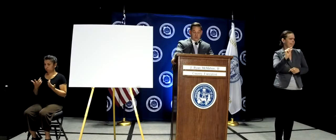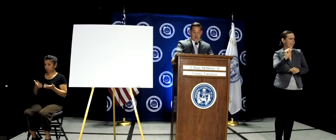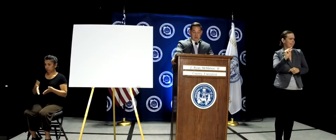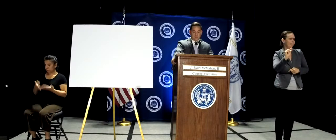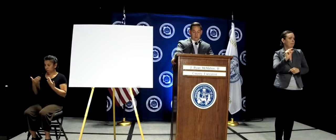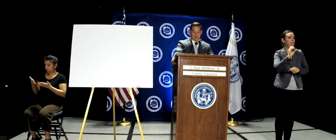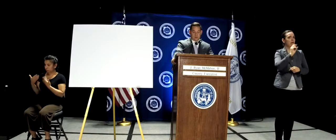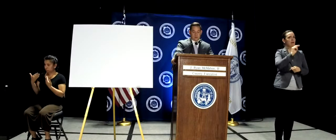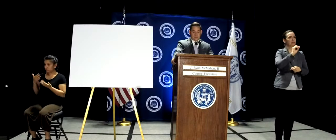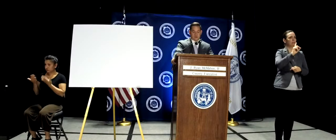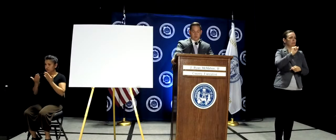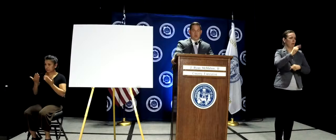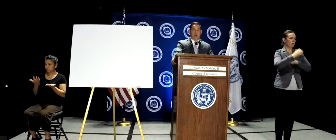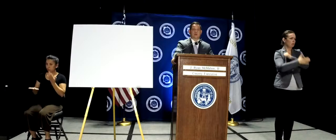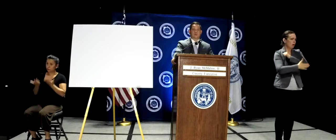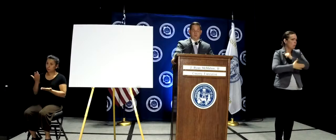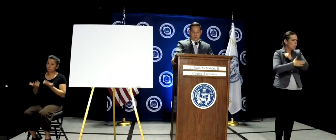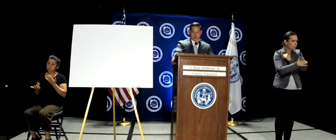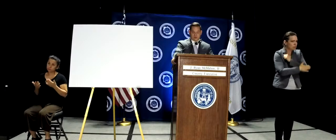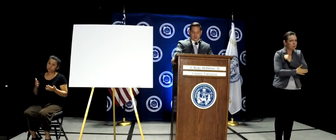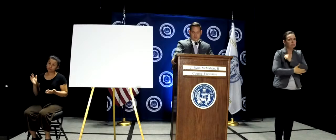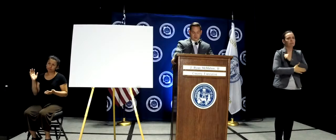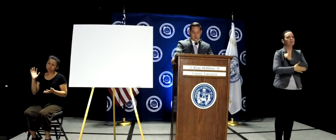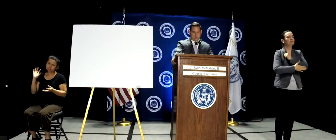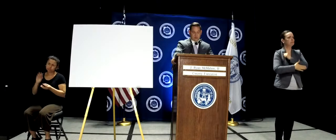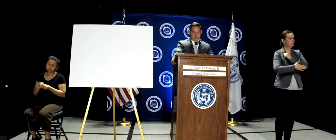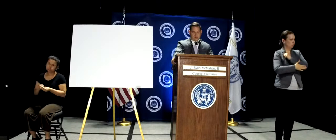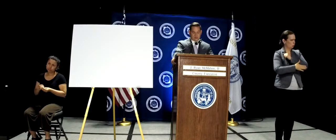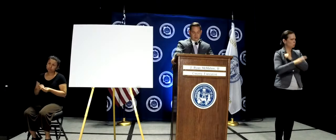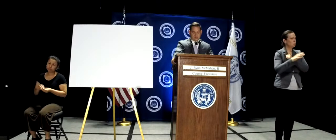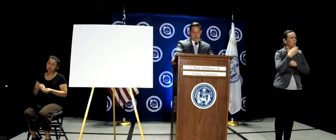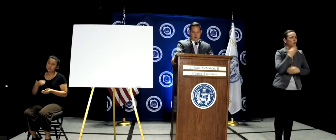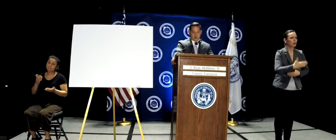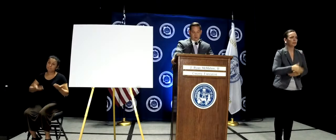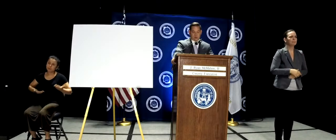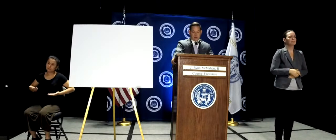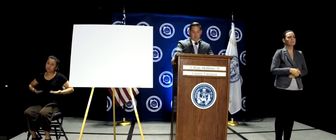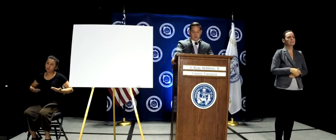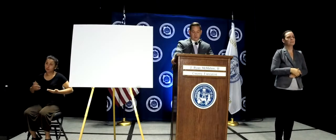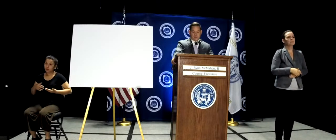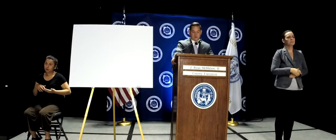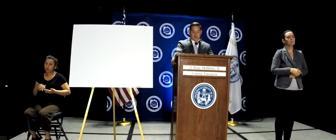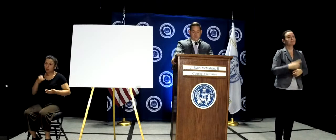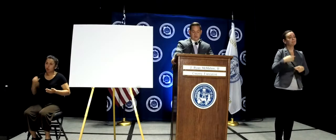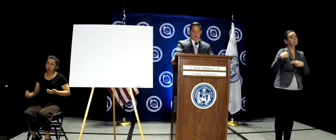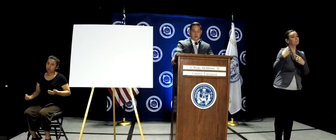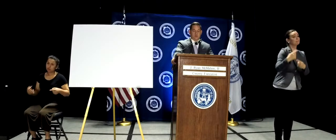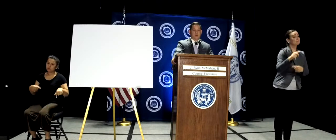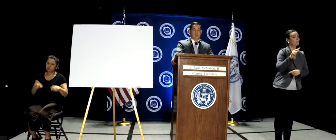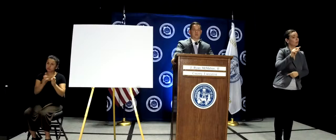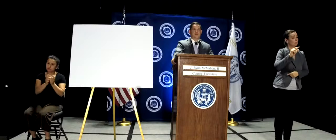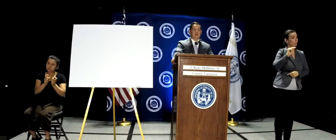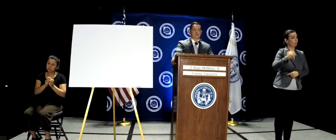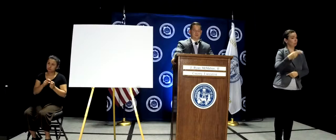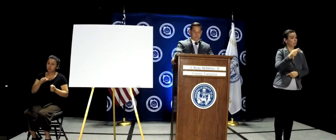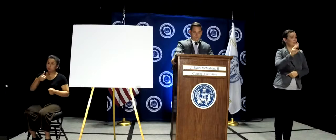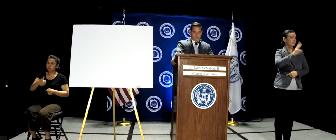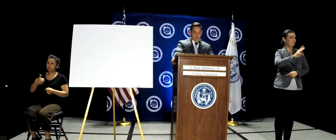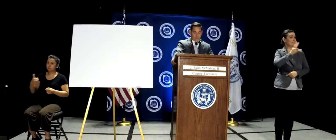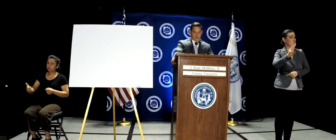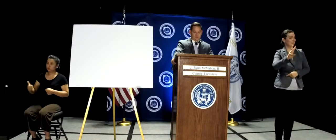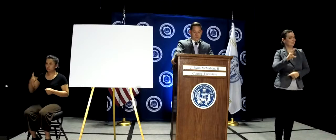Since Thursday, since we talked, we've had 66 new cases. 39% of these cases are under 30 years of